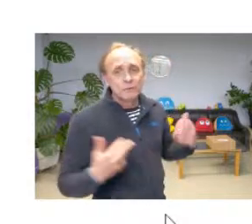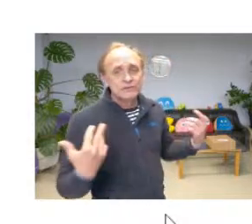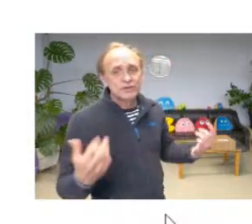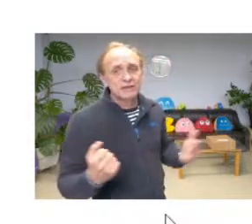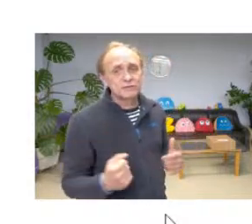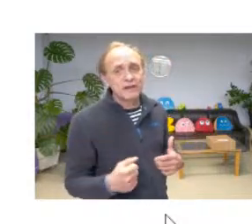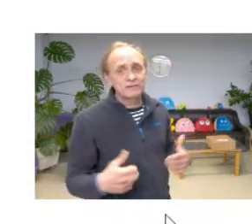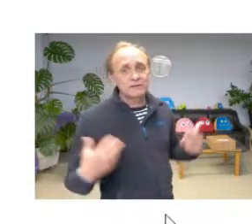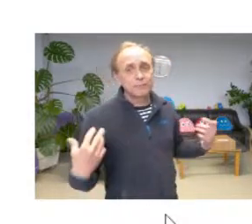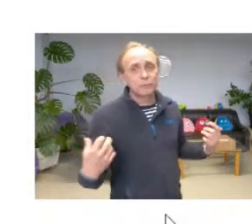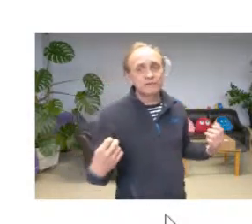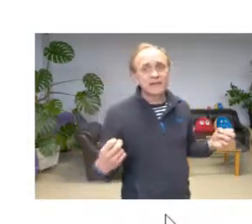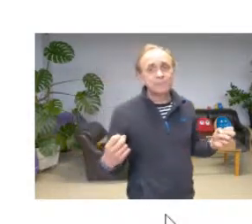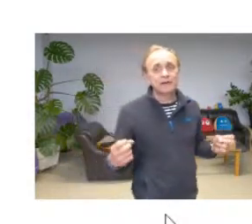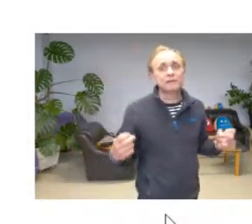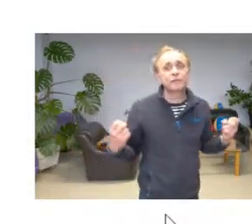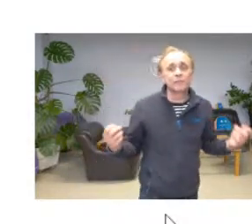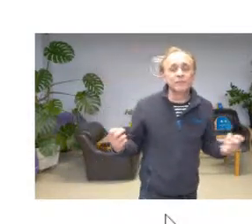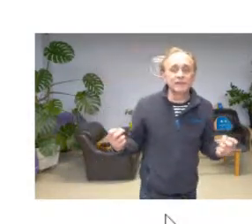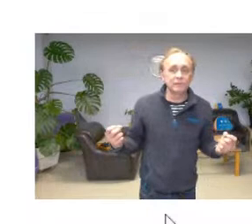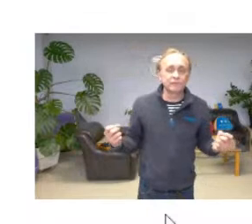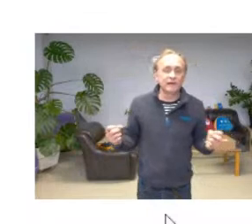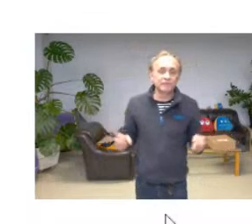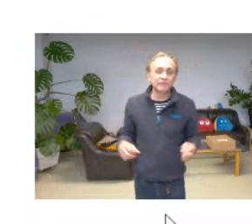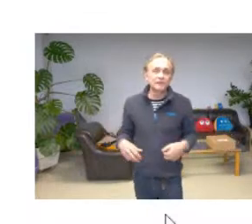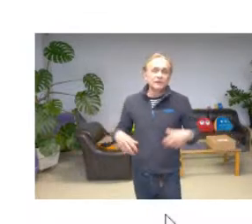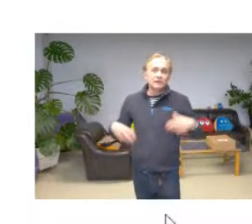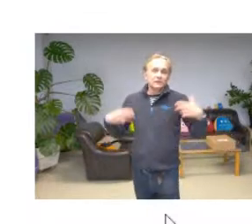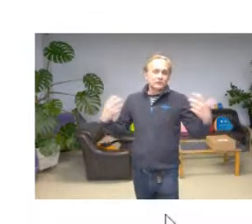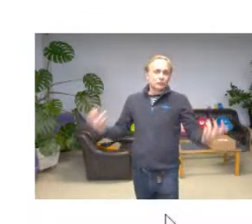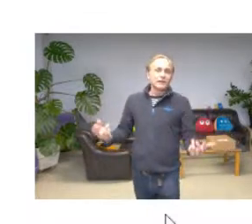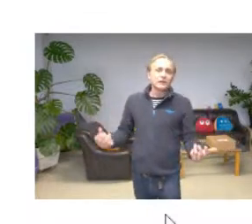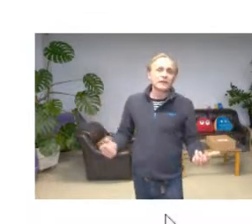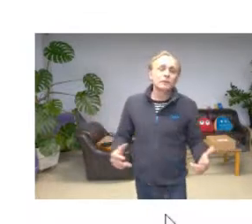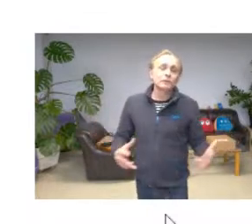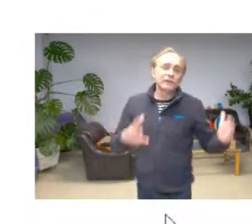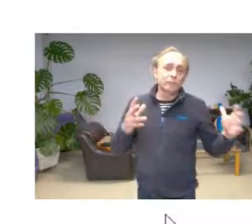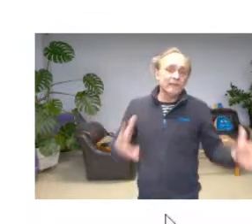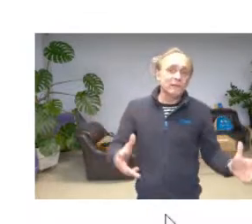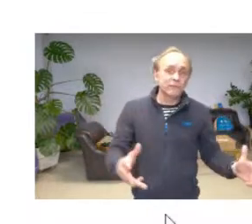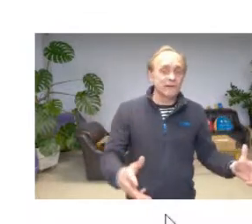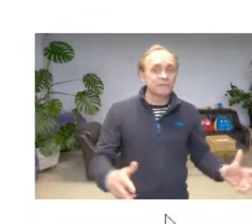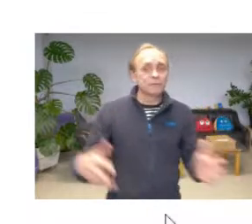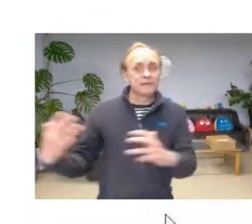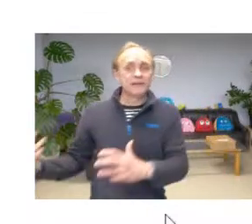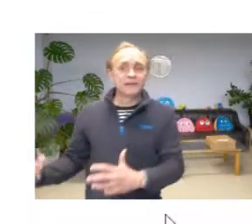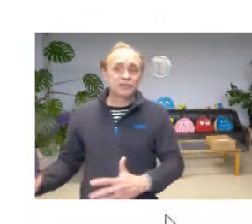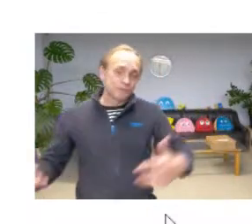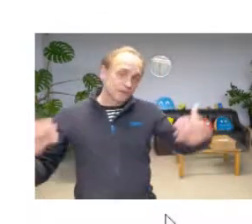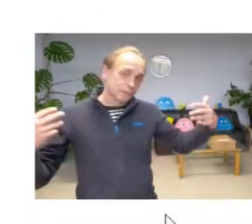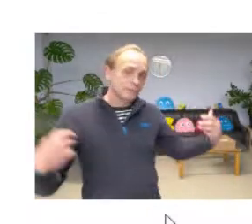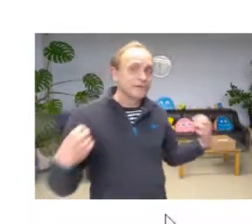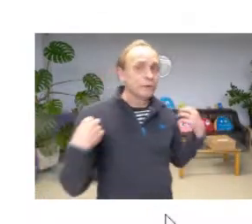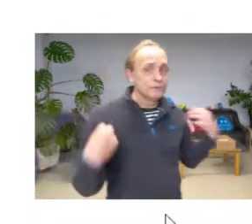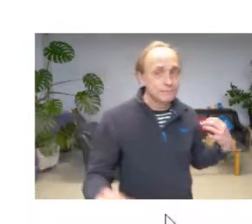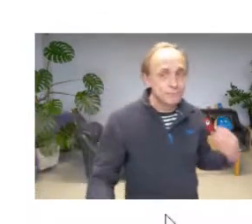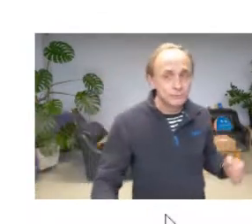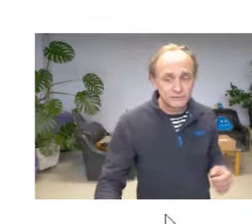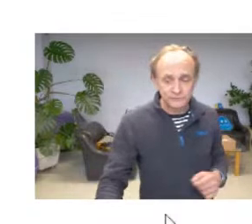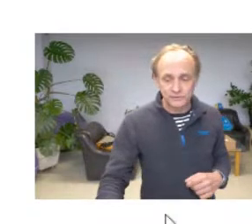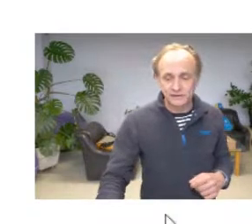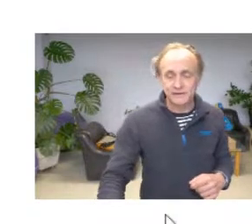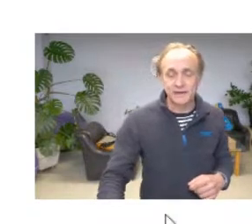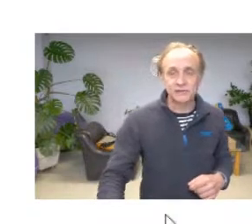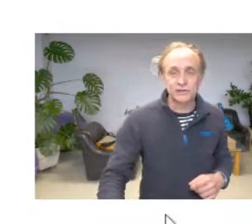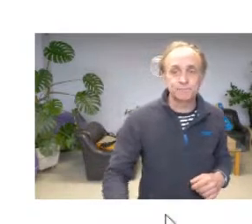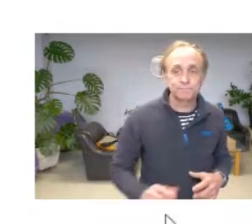model, which extracts the pose landmarks from the video frames. So we are not using video frames for detection, we are using only the